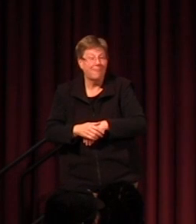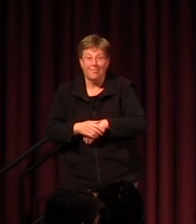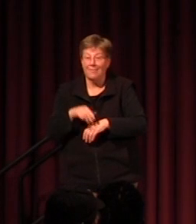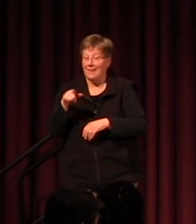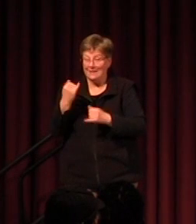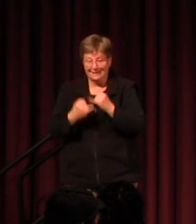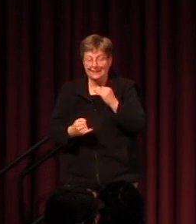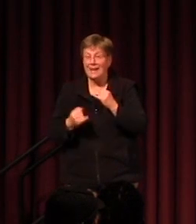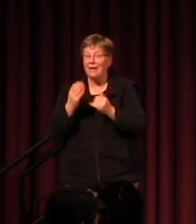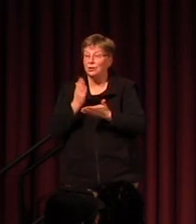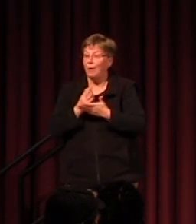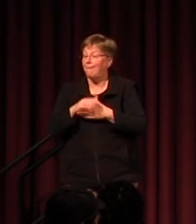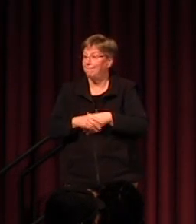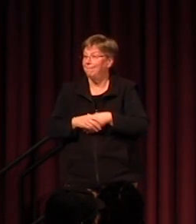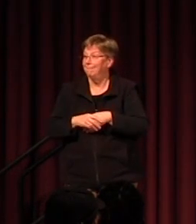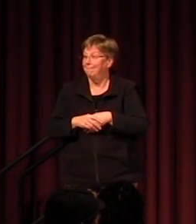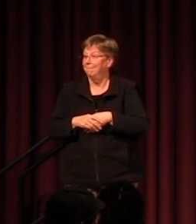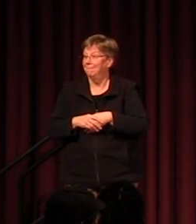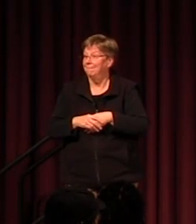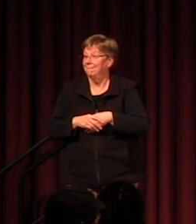It's the last stop.